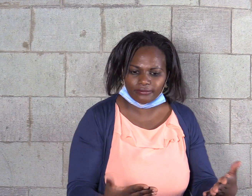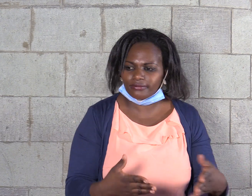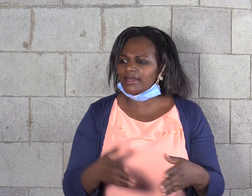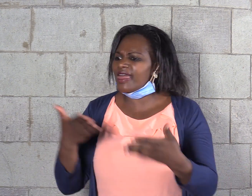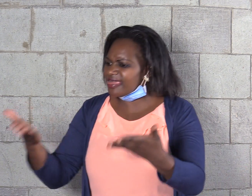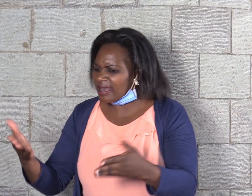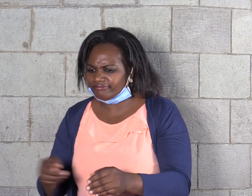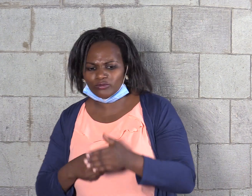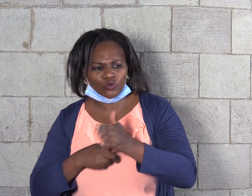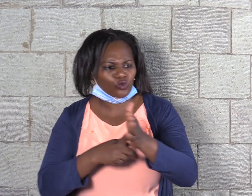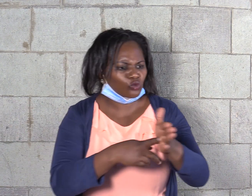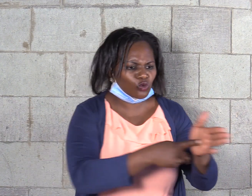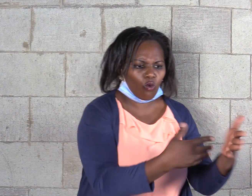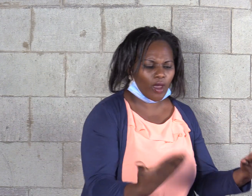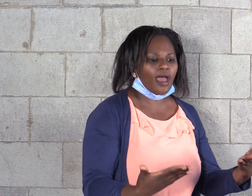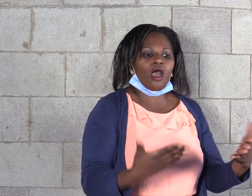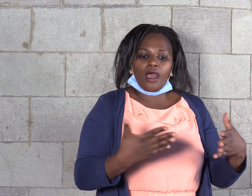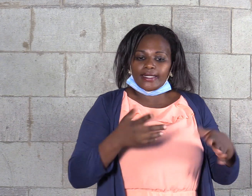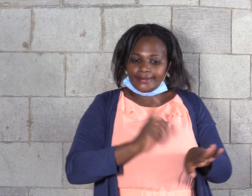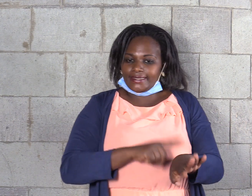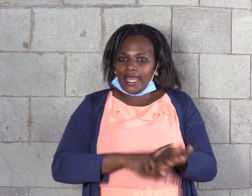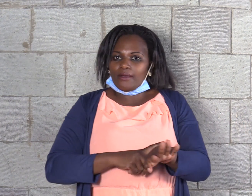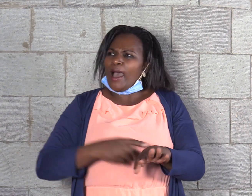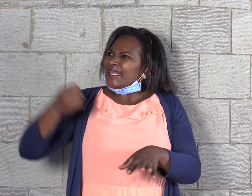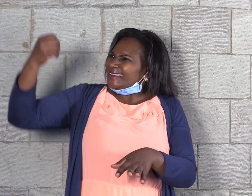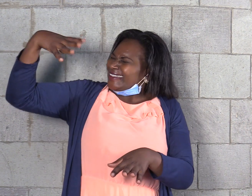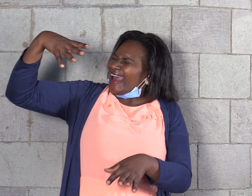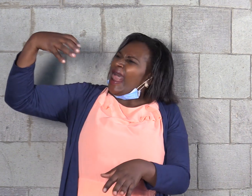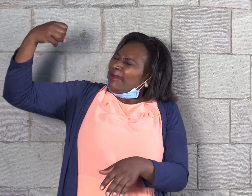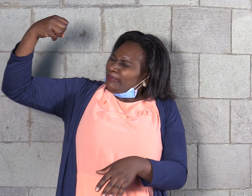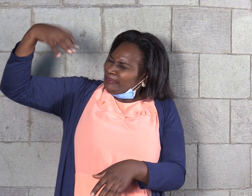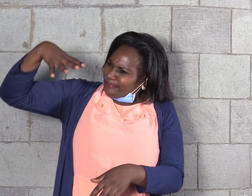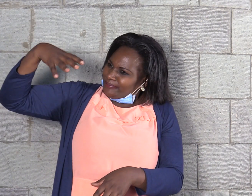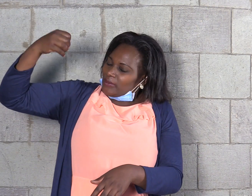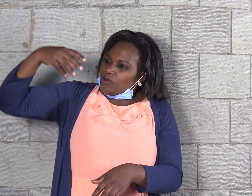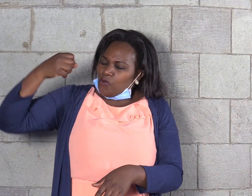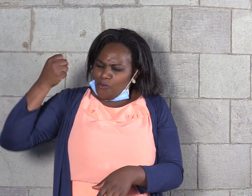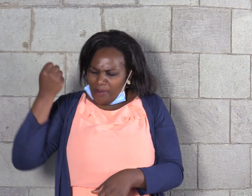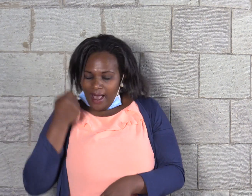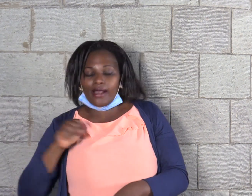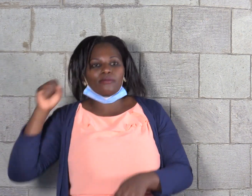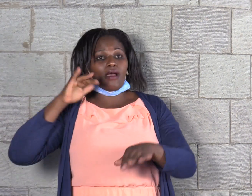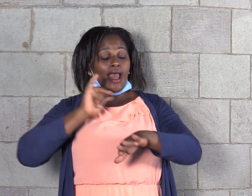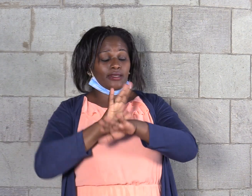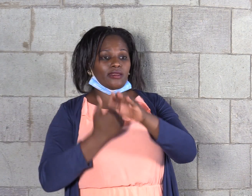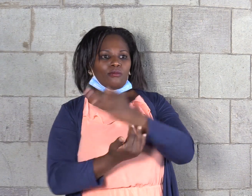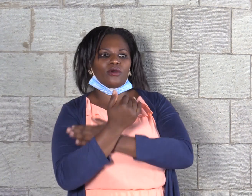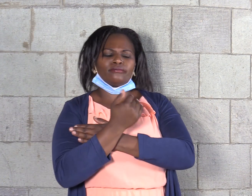them. He knew when the sun was too hot, maybe he would wake up very early in the morning, go take the